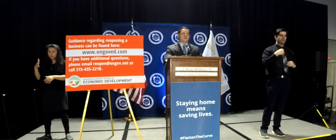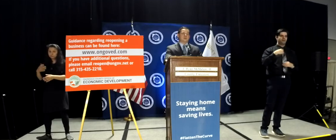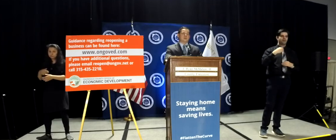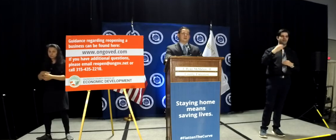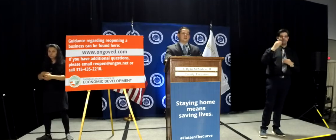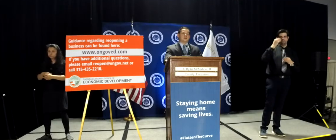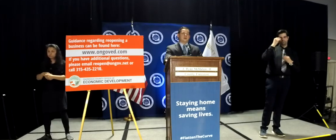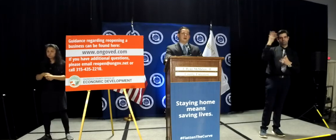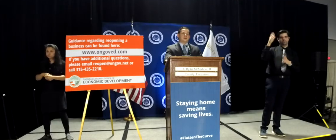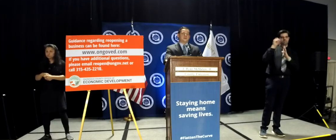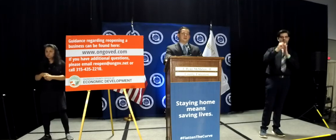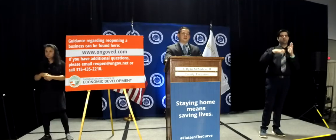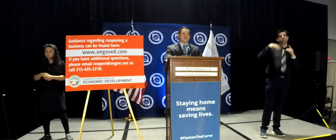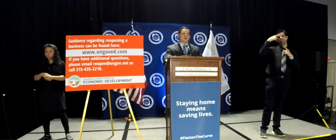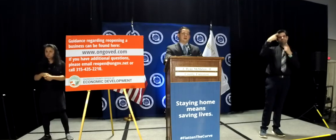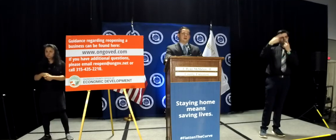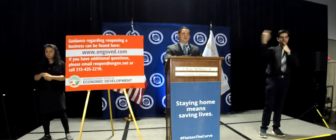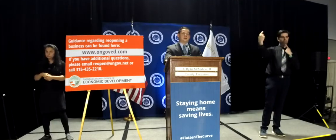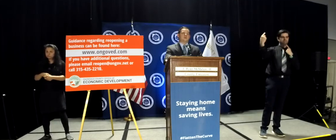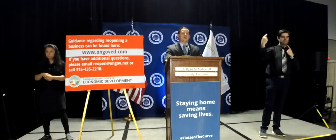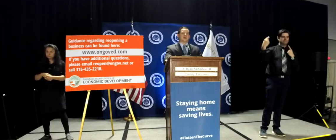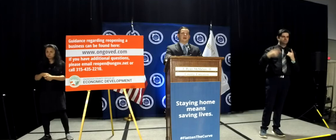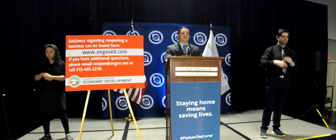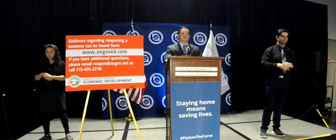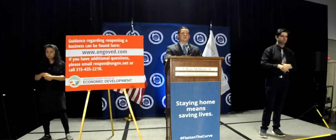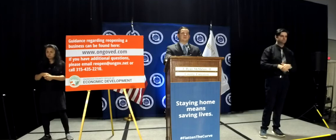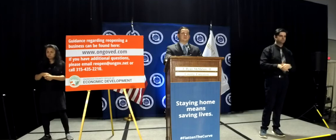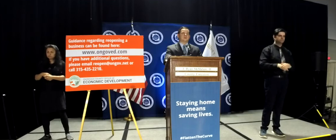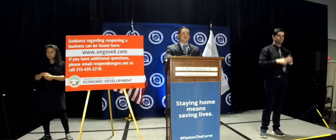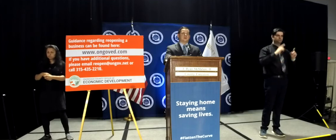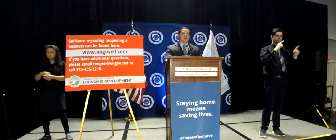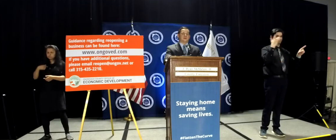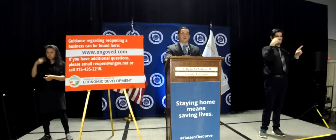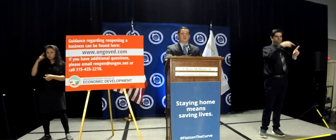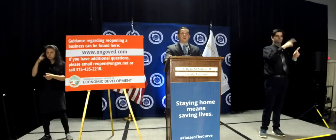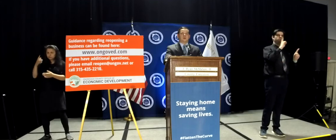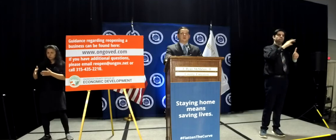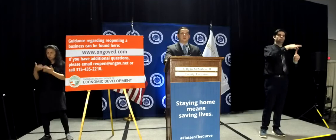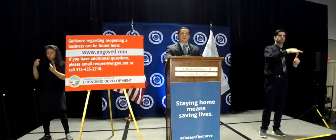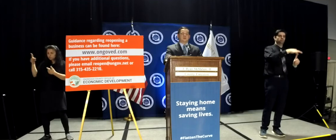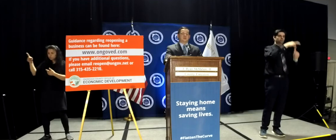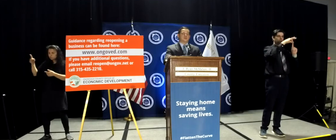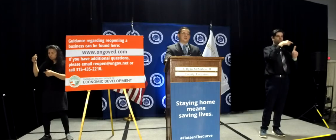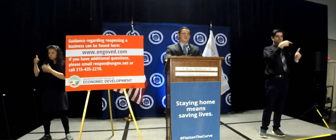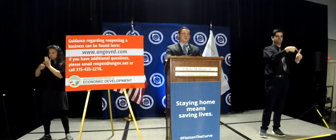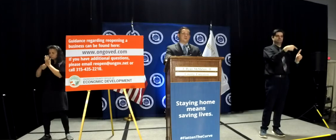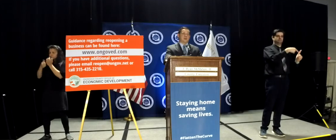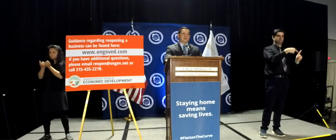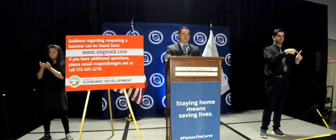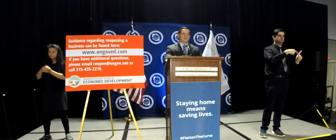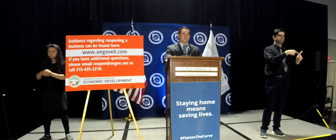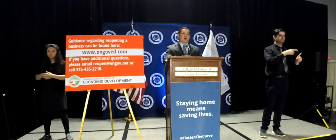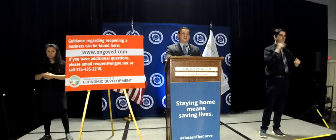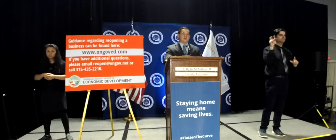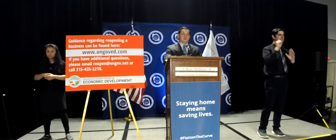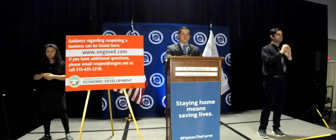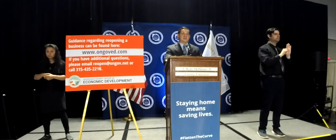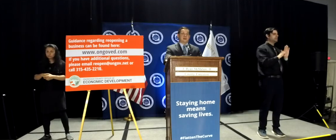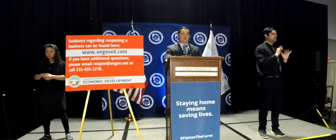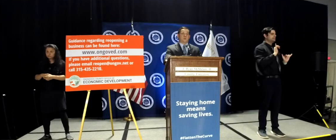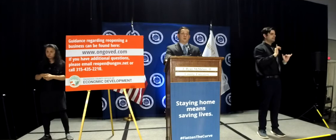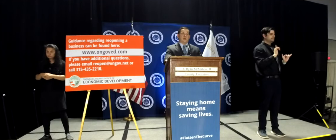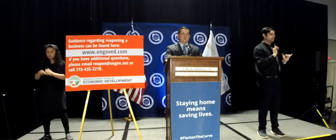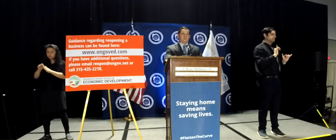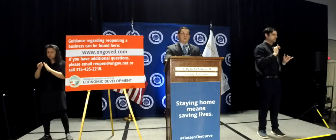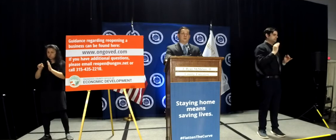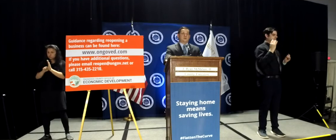think it's unique. The state is looking at it. They're looking at it. So there's a concern from the state that the malls in other states